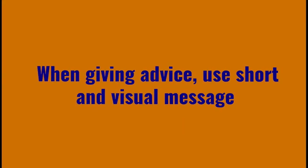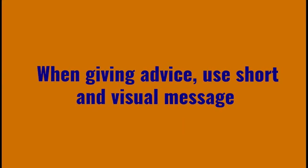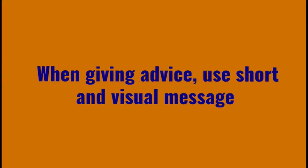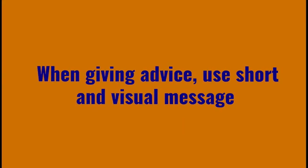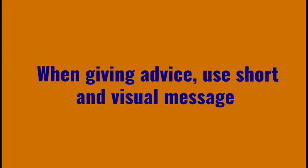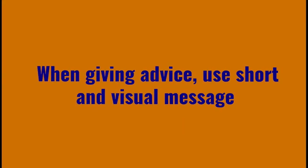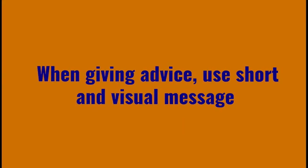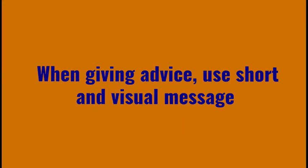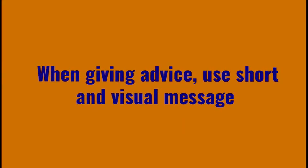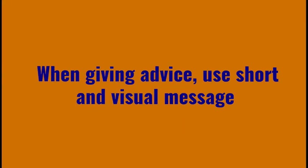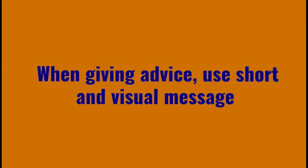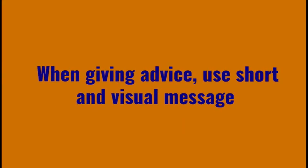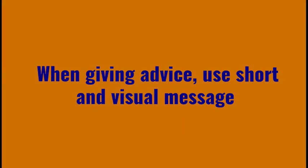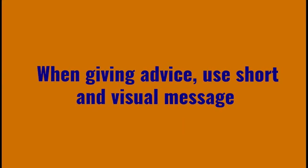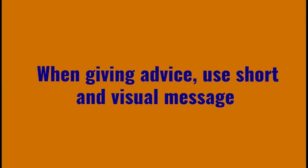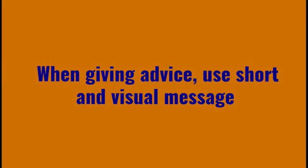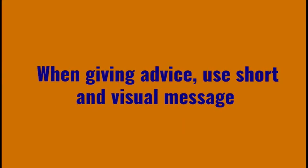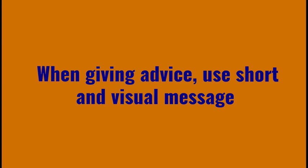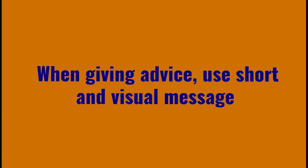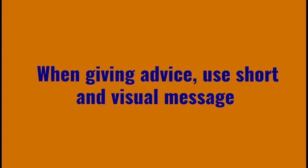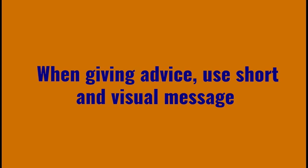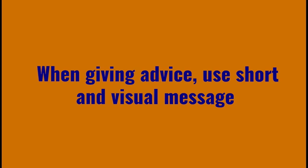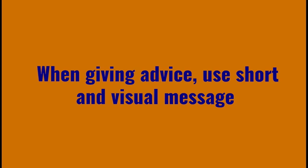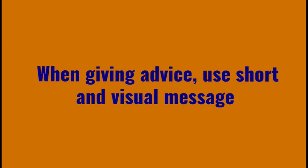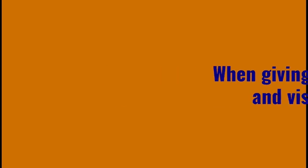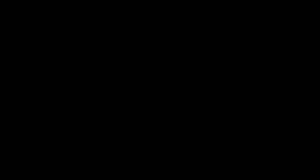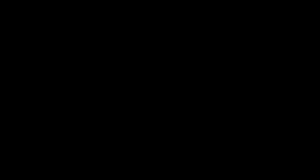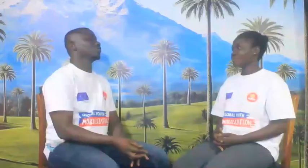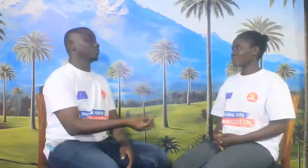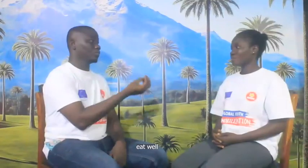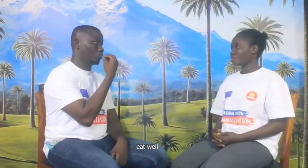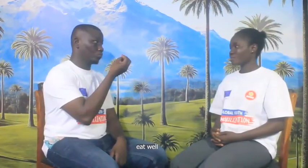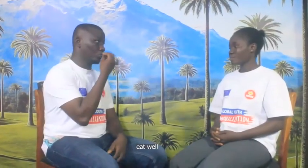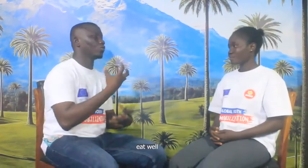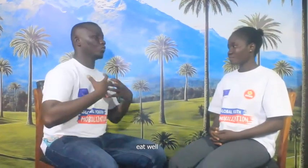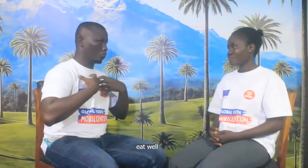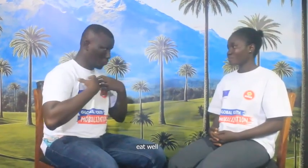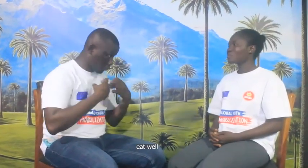When given advice, use short and visual messages. Eat well.